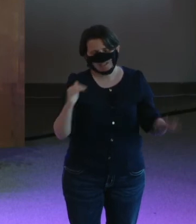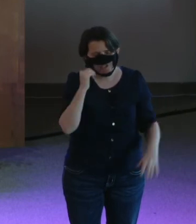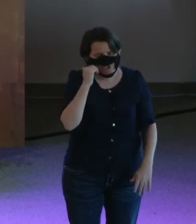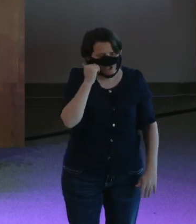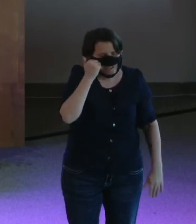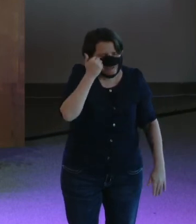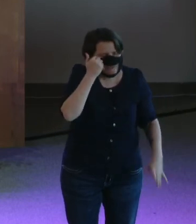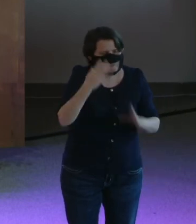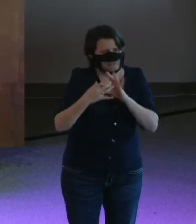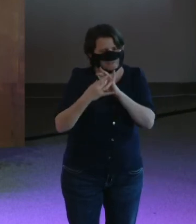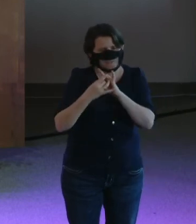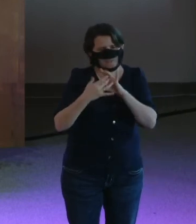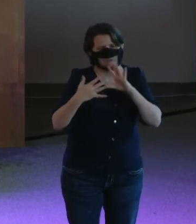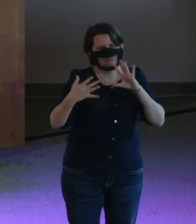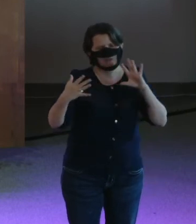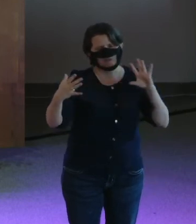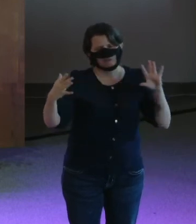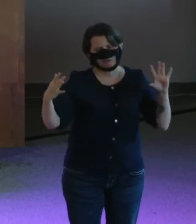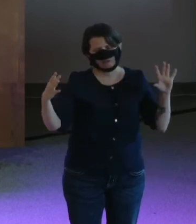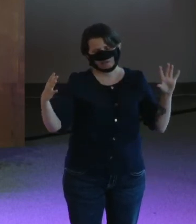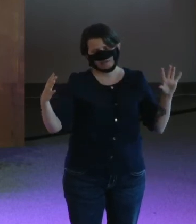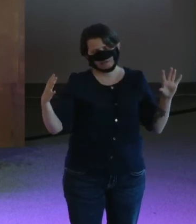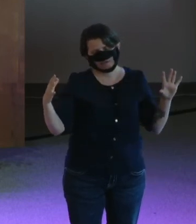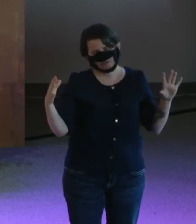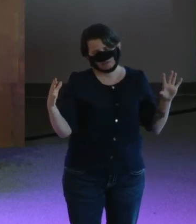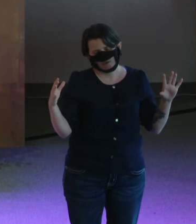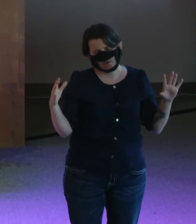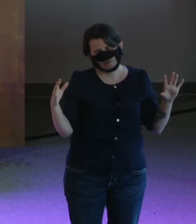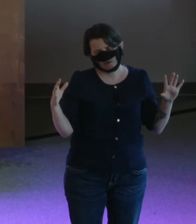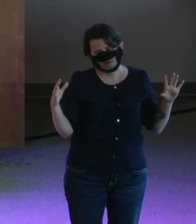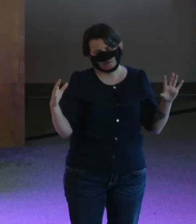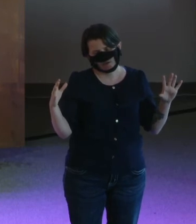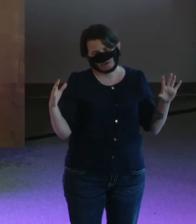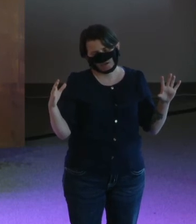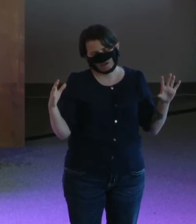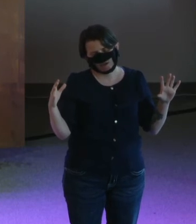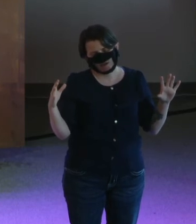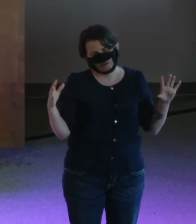shame, we let that go. And we